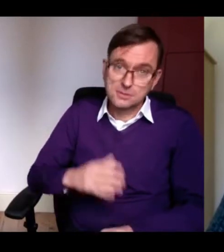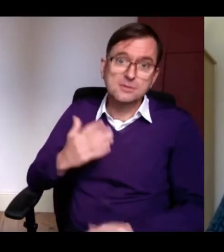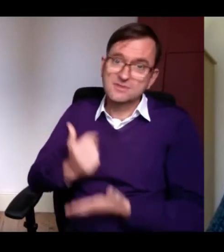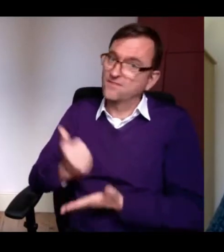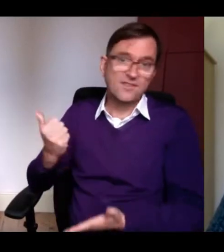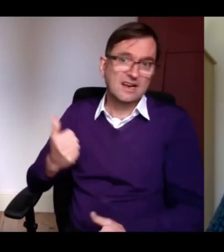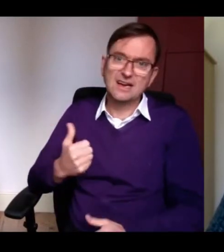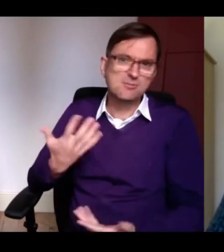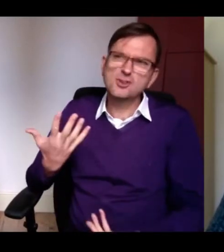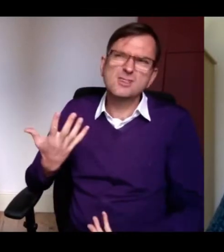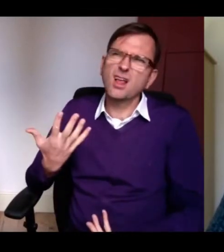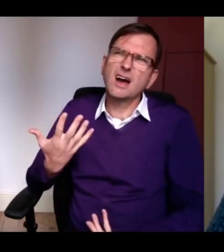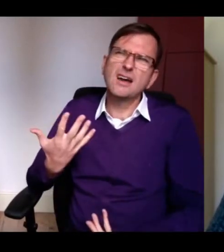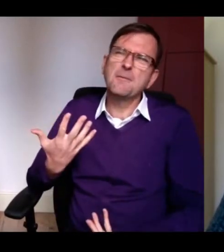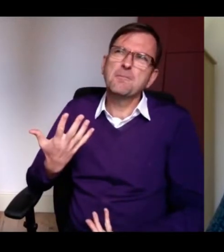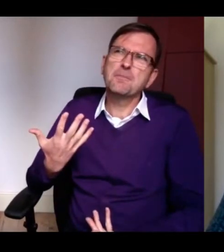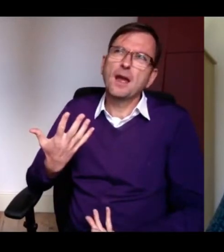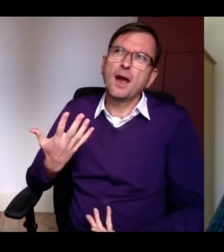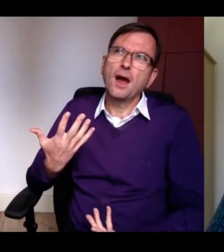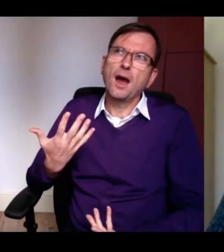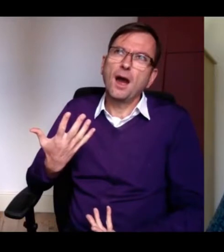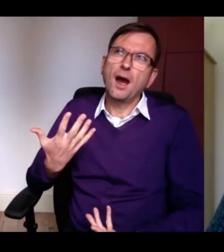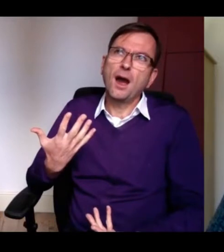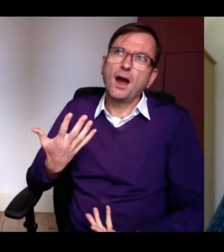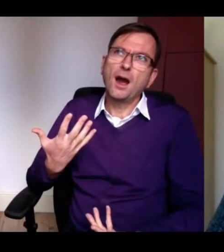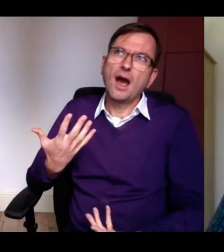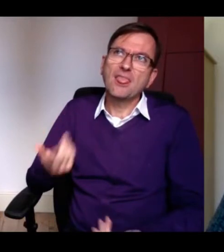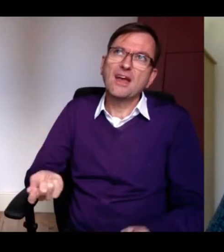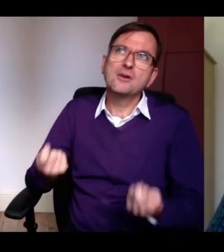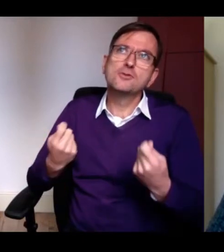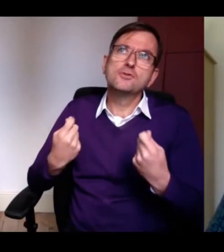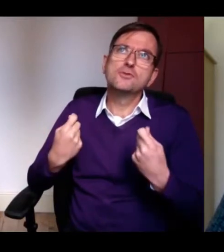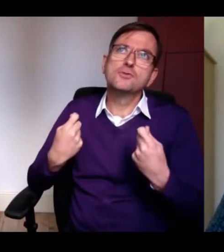Yeah, was. It was. It was great. I think it was, um,